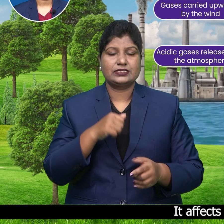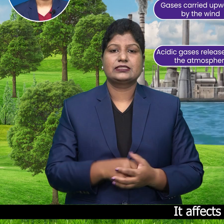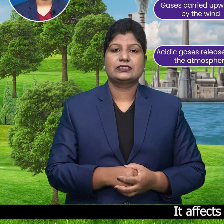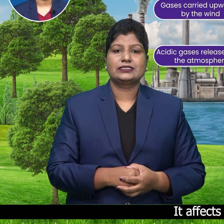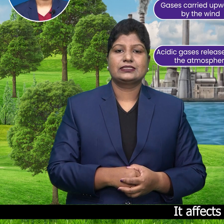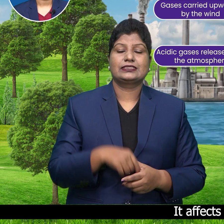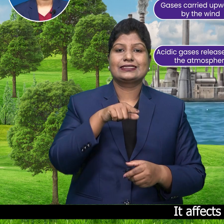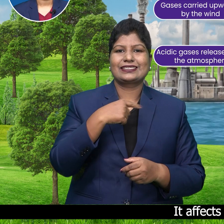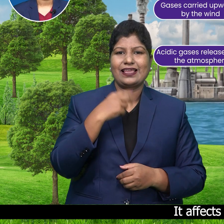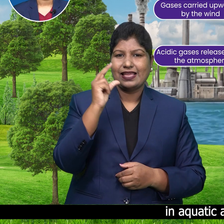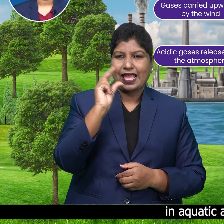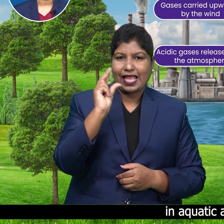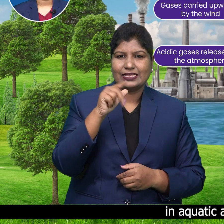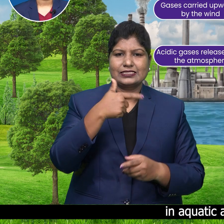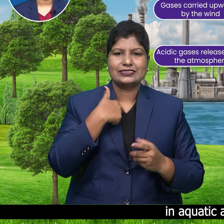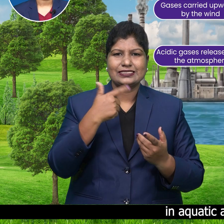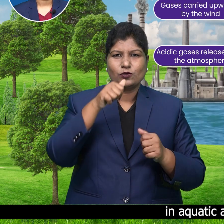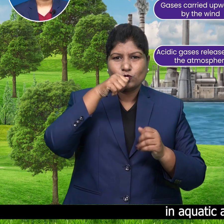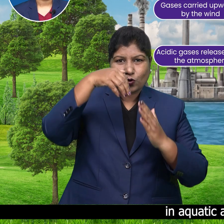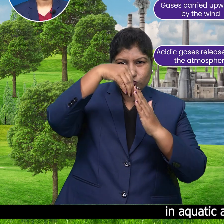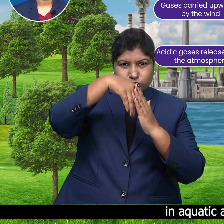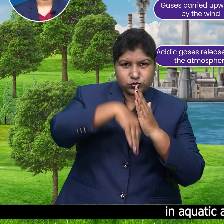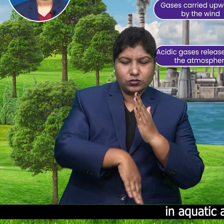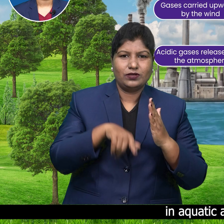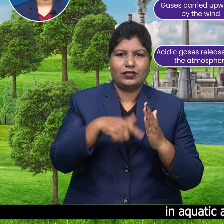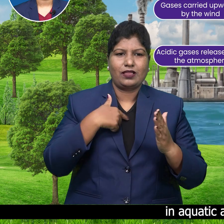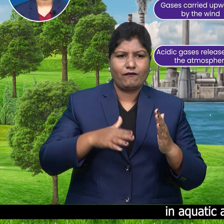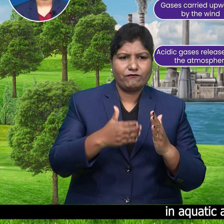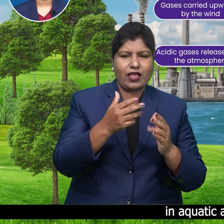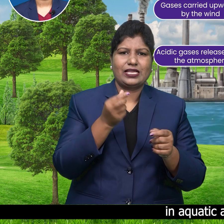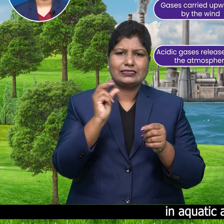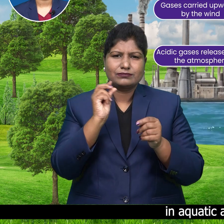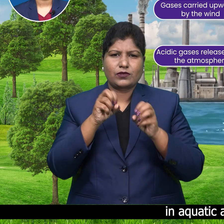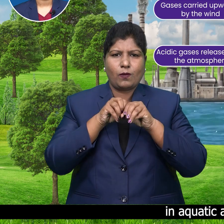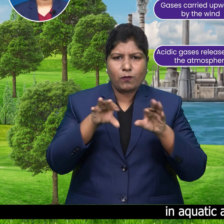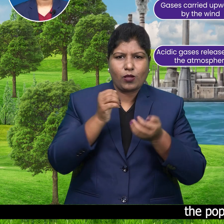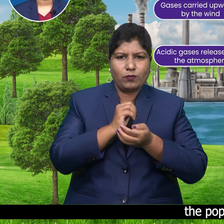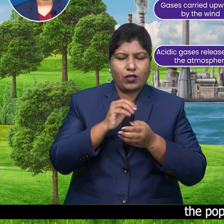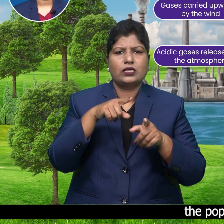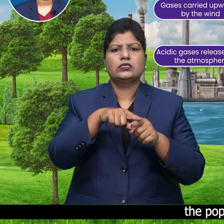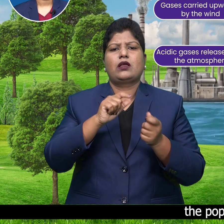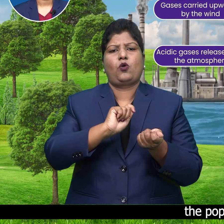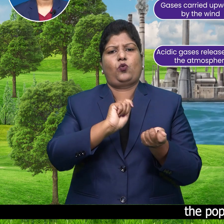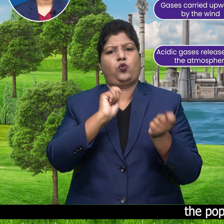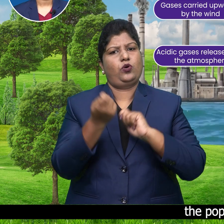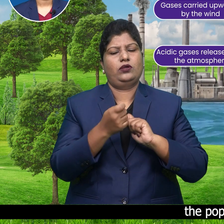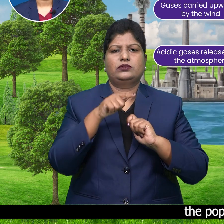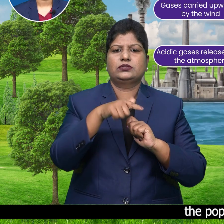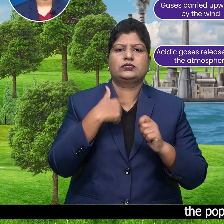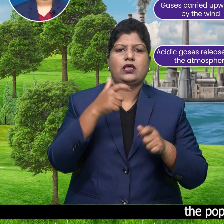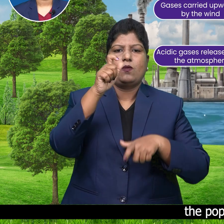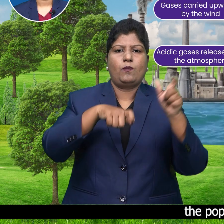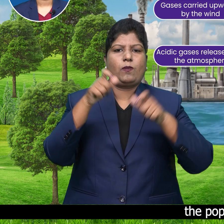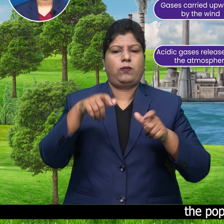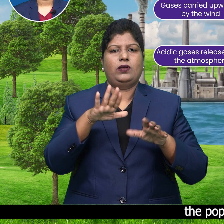egg production in aquatic animals and alters the population